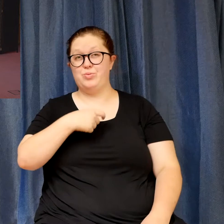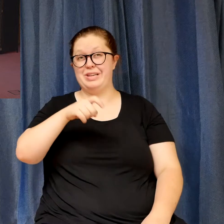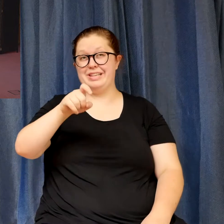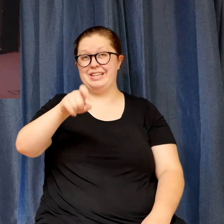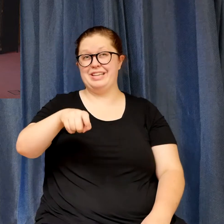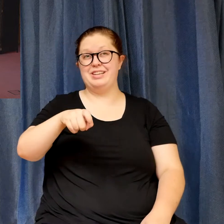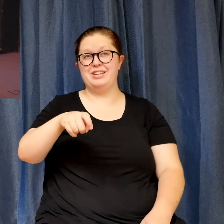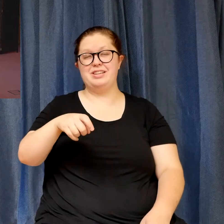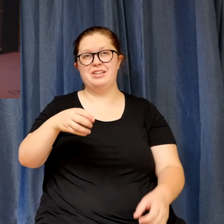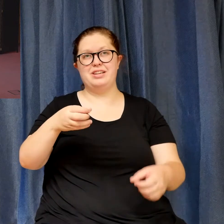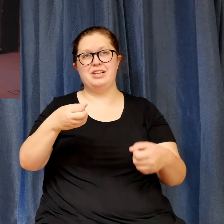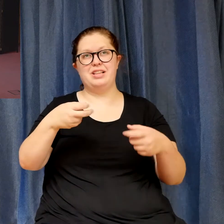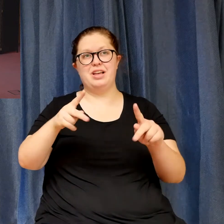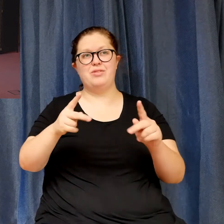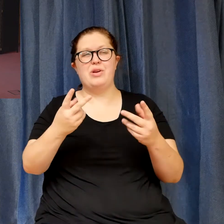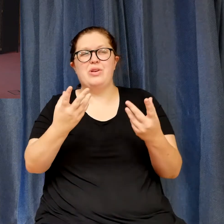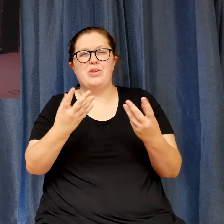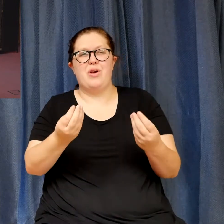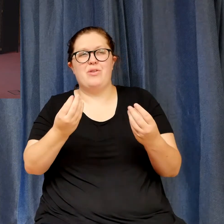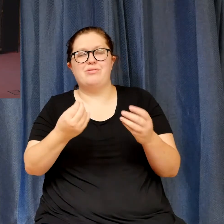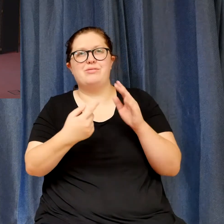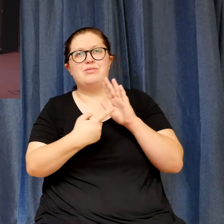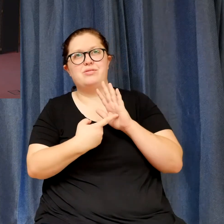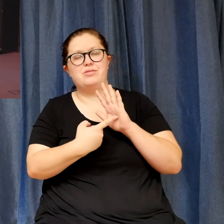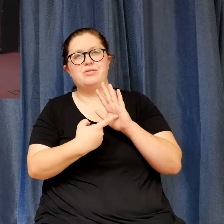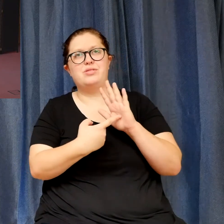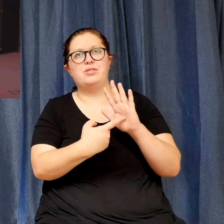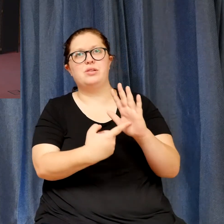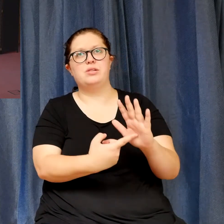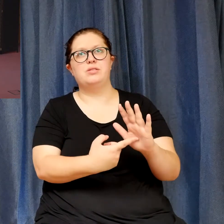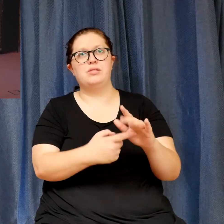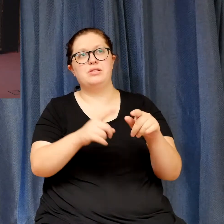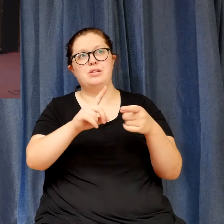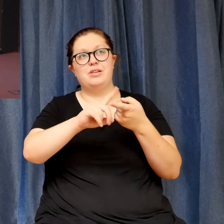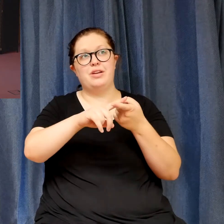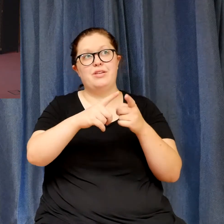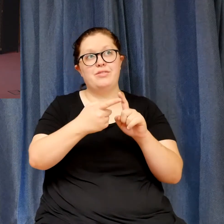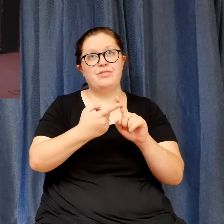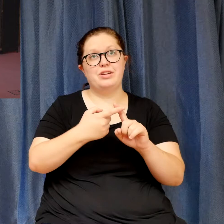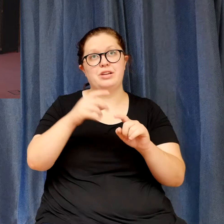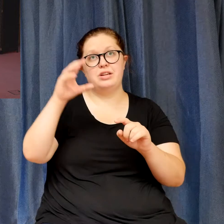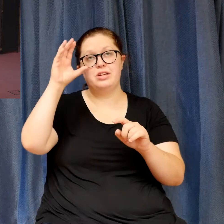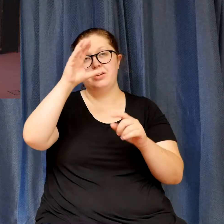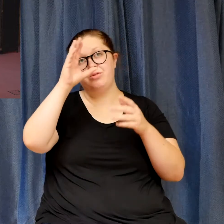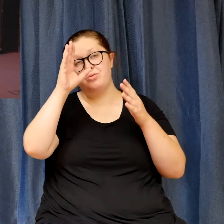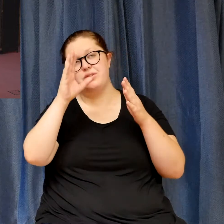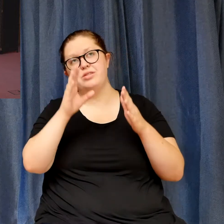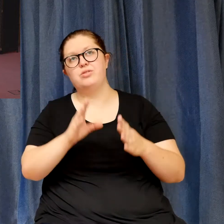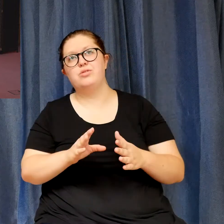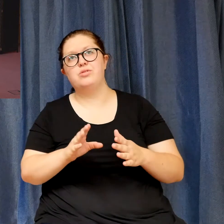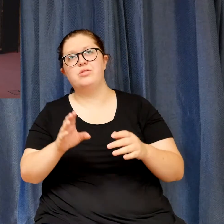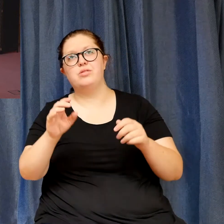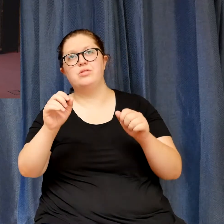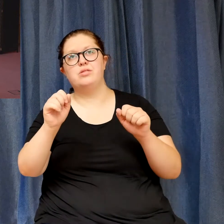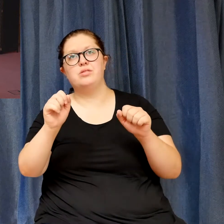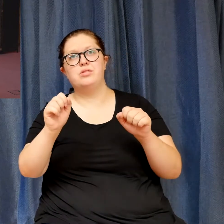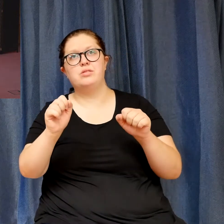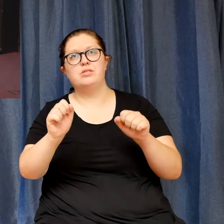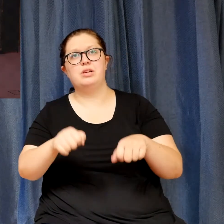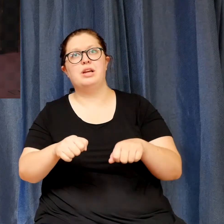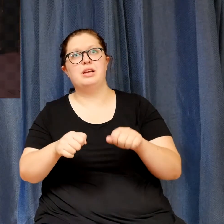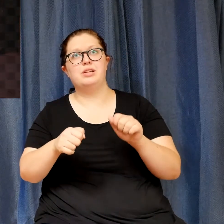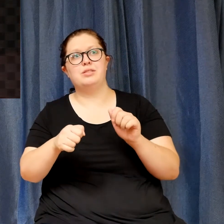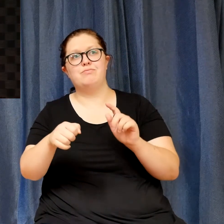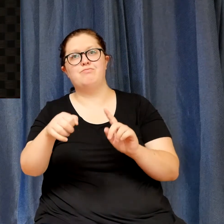help, letting our softness show, these are the prayers without words that friends, strangers, wind and time can